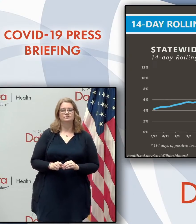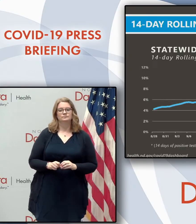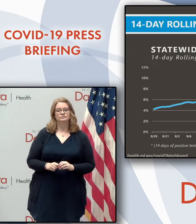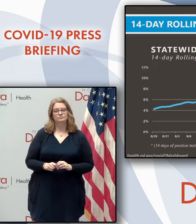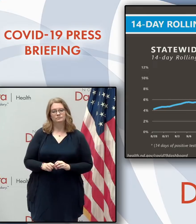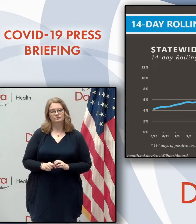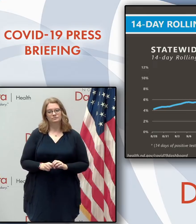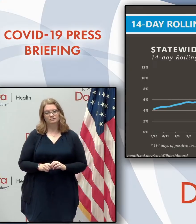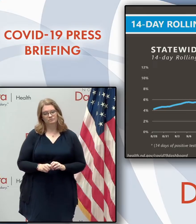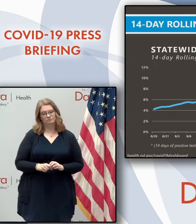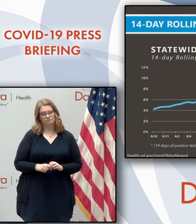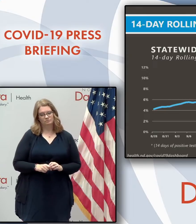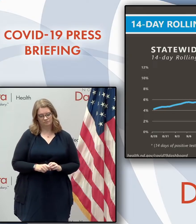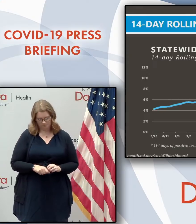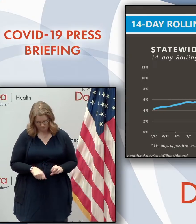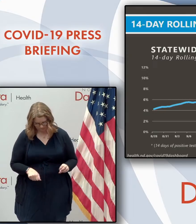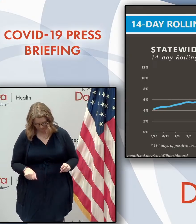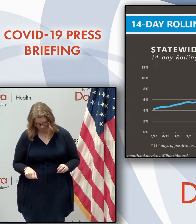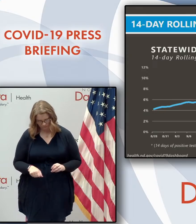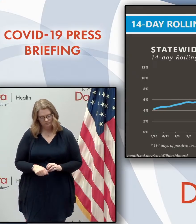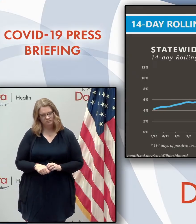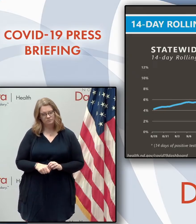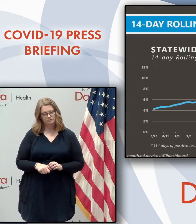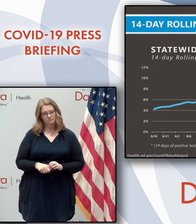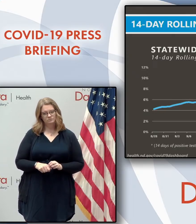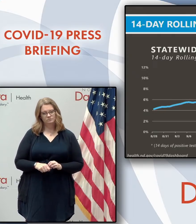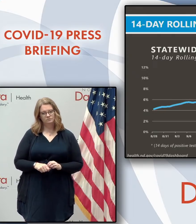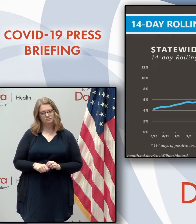When we take a look at the